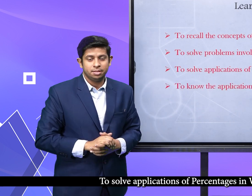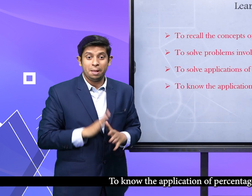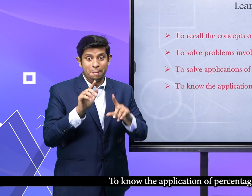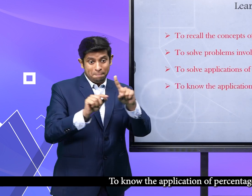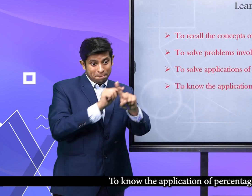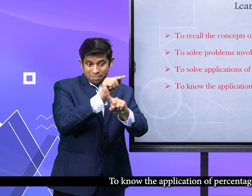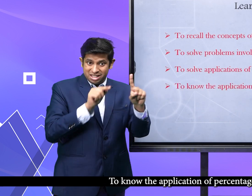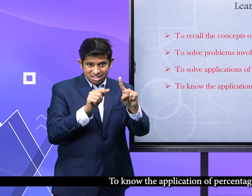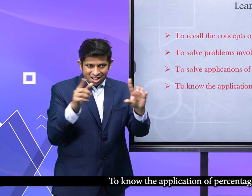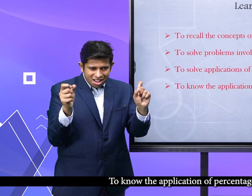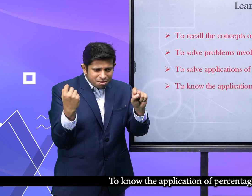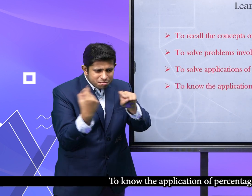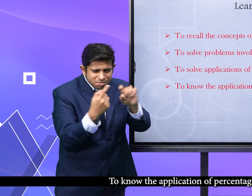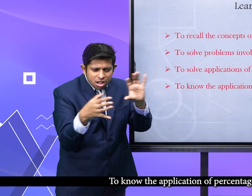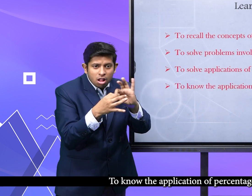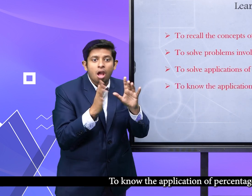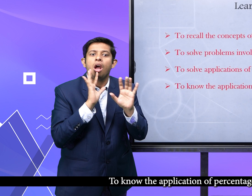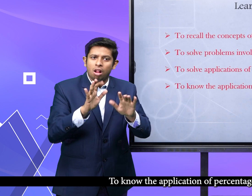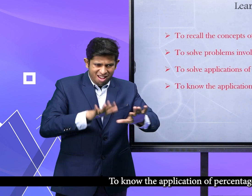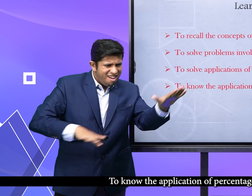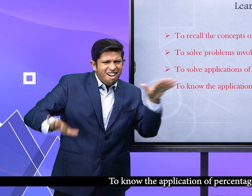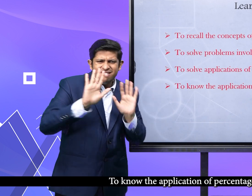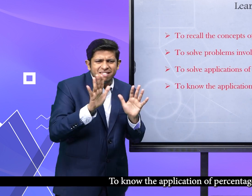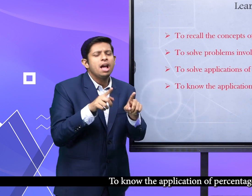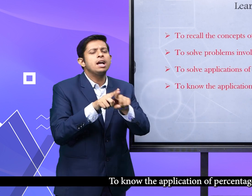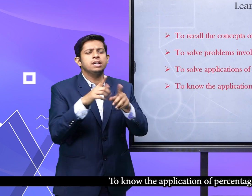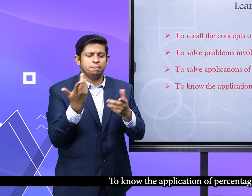to know the application of percentages in real life,